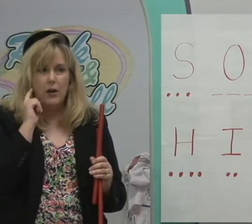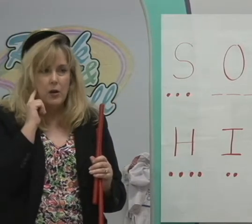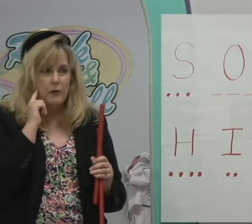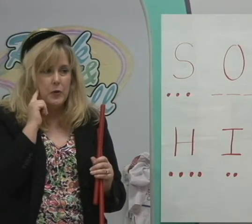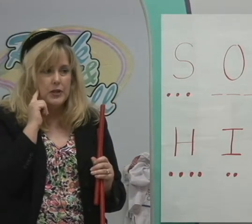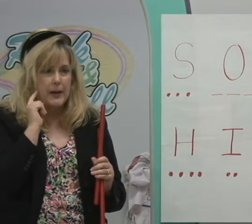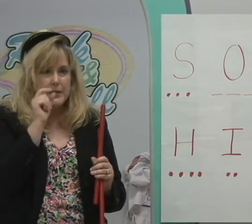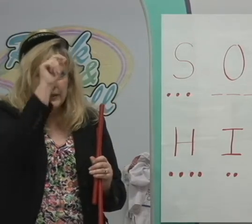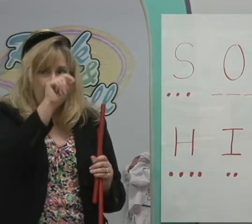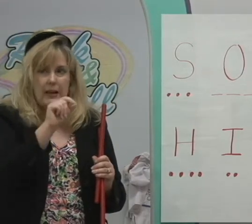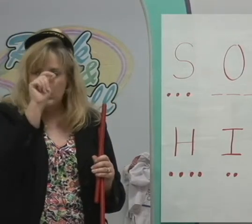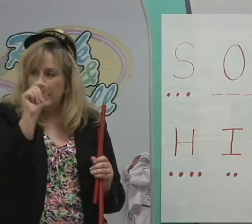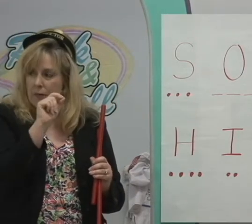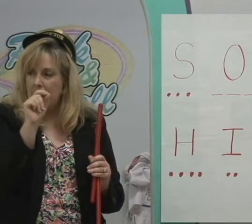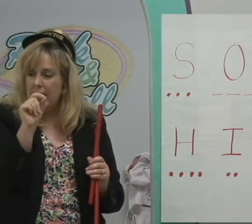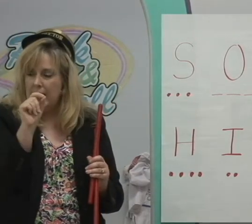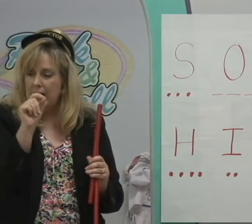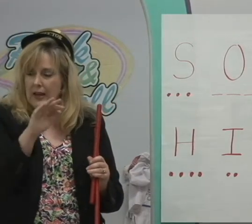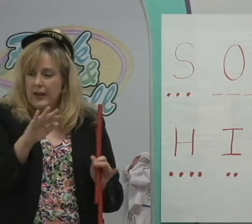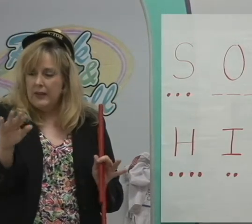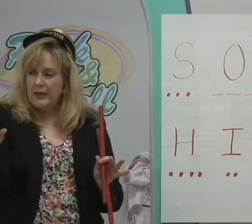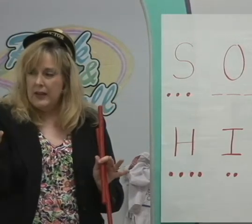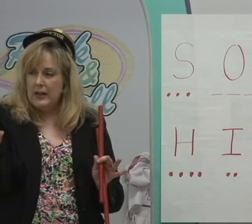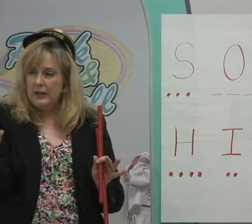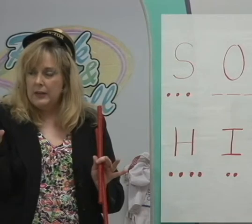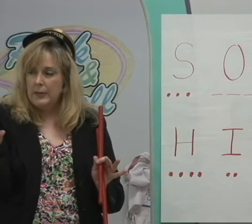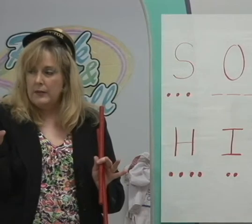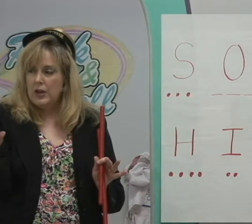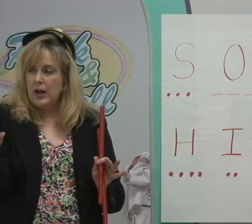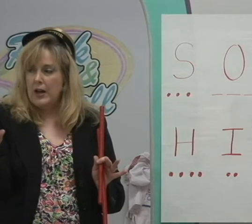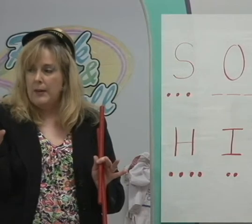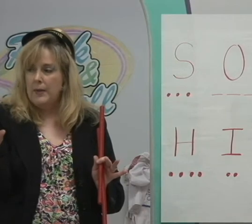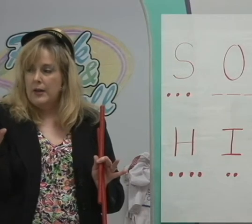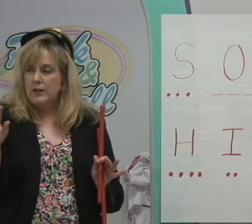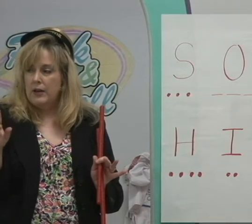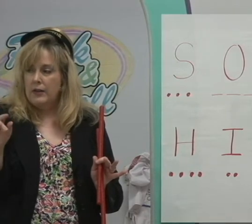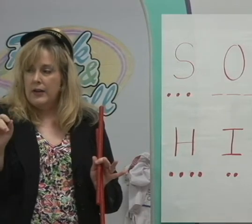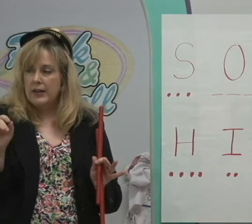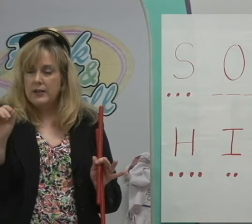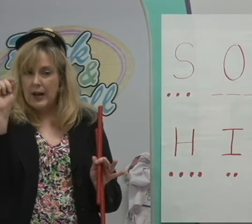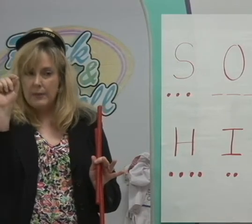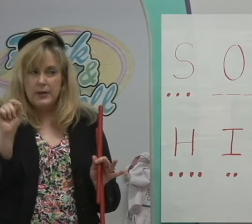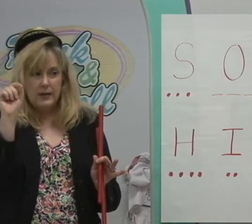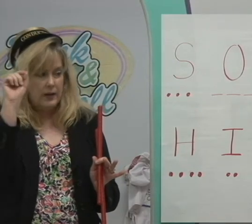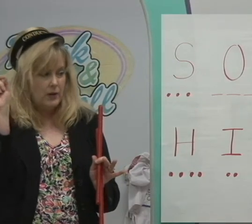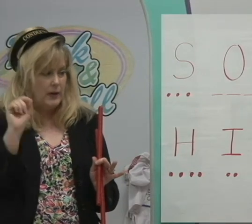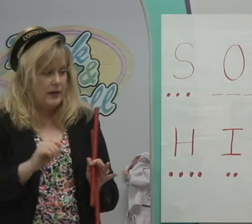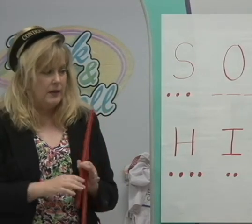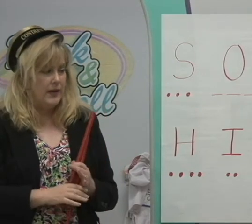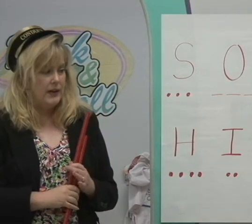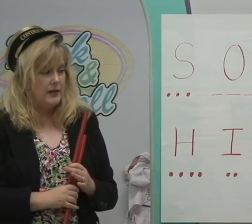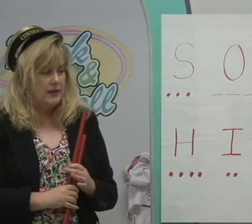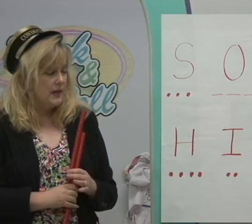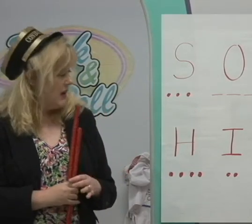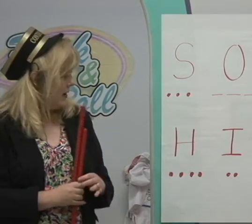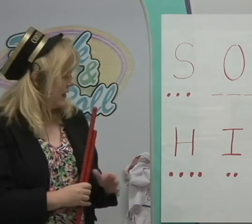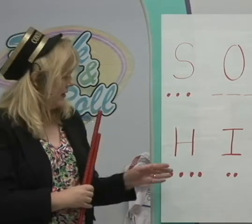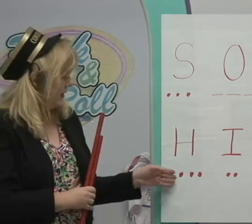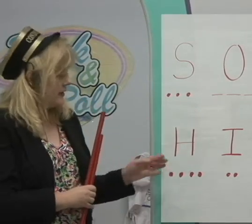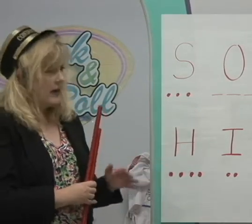oh, 4 taps, that's H, and they write it, then they need a little bit of time to hear the next taps, and then they know what letter that is. Okay, so let's say